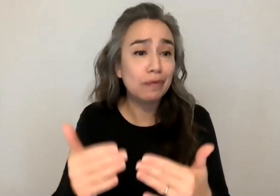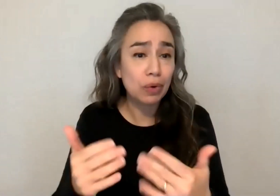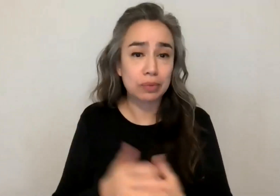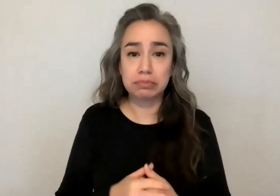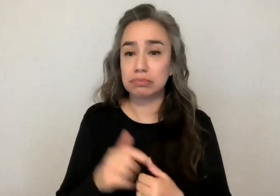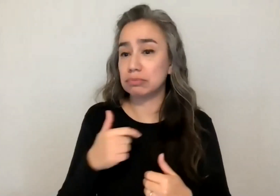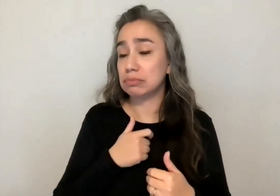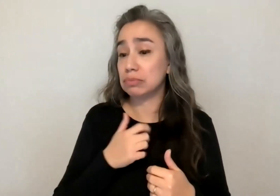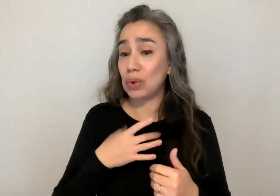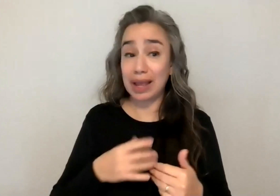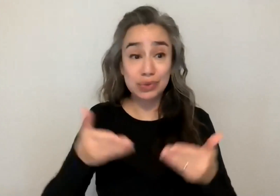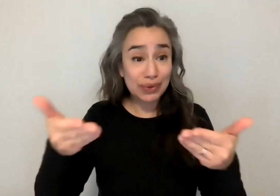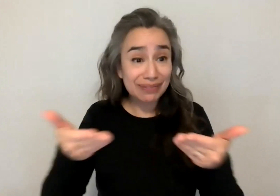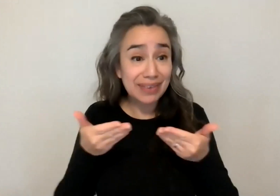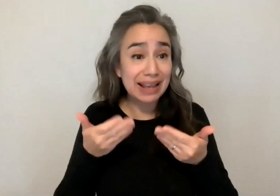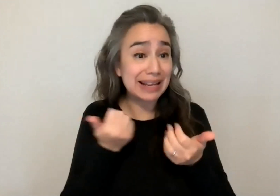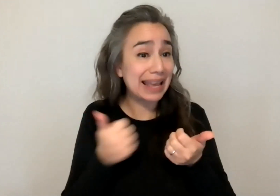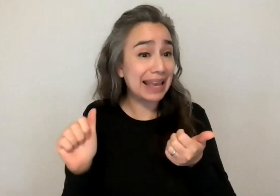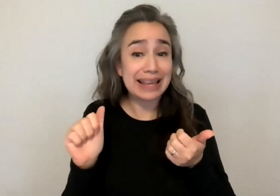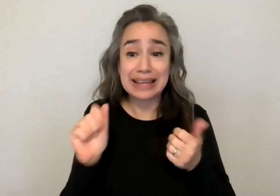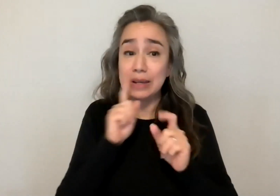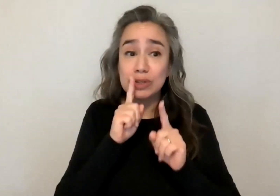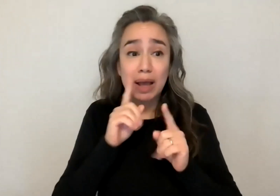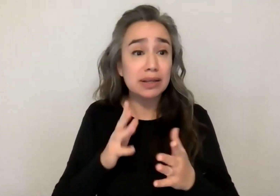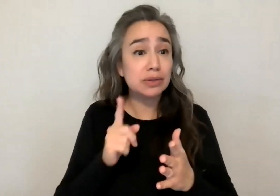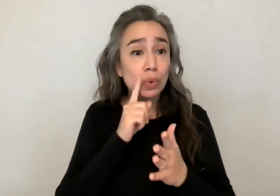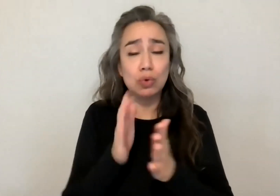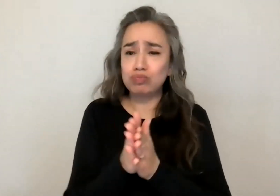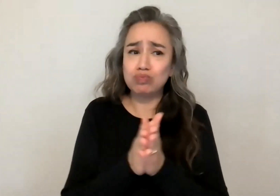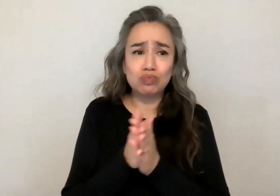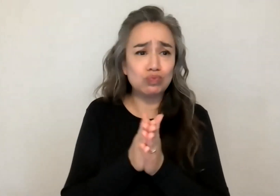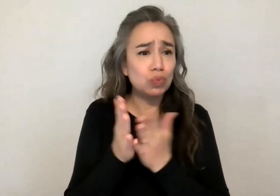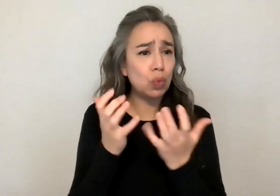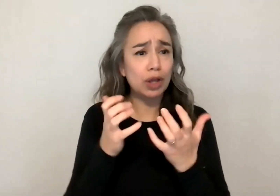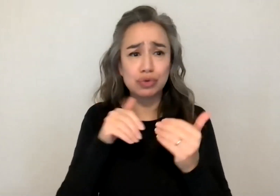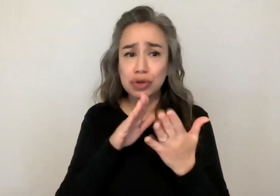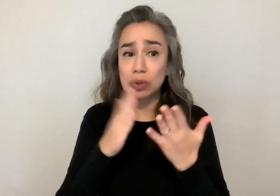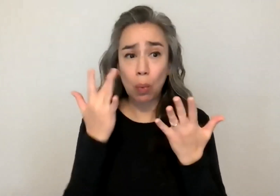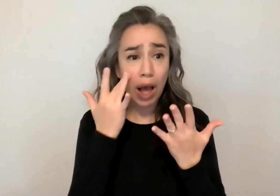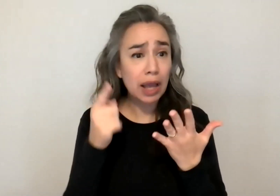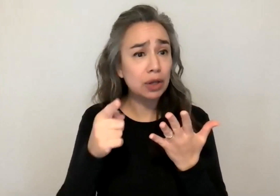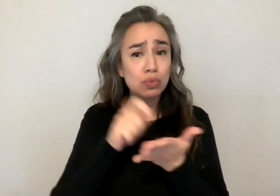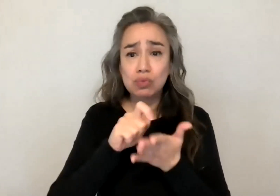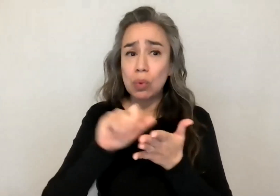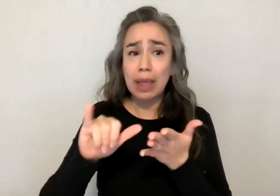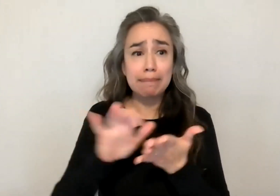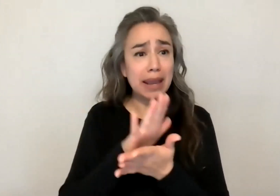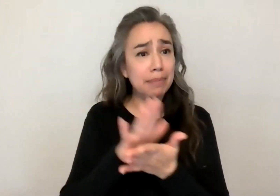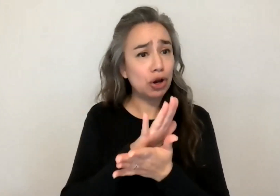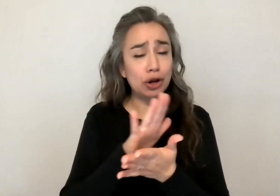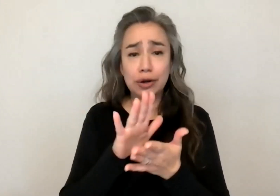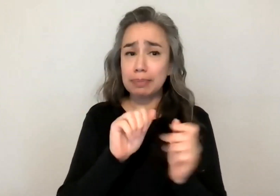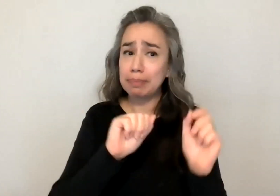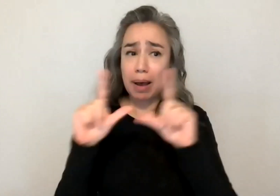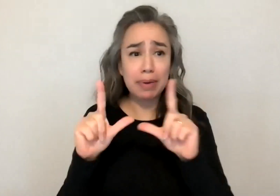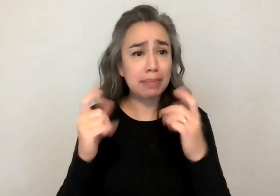invite any of the respondents who really want to address why you wrote the paper to go ahead and pop on now, and we can sort that out